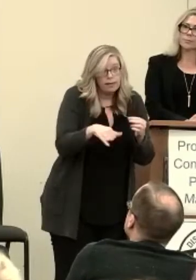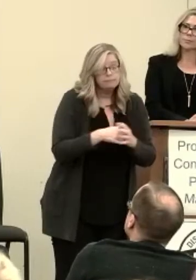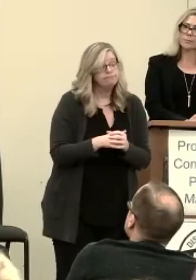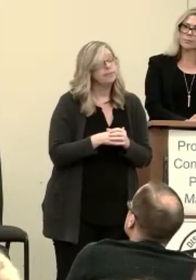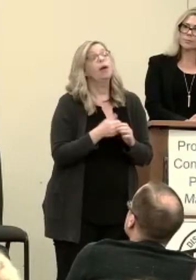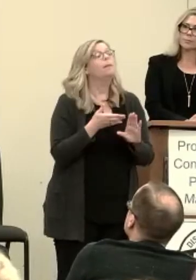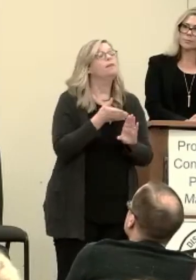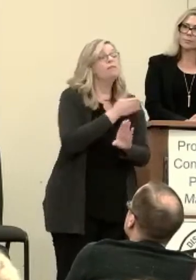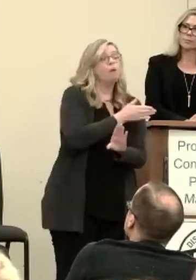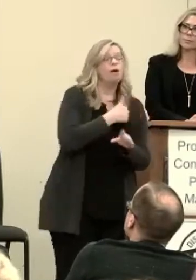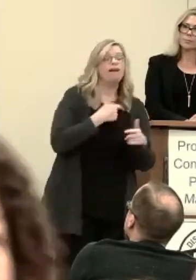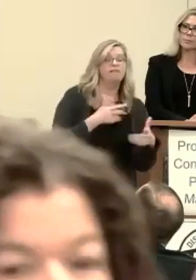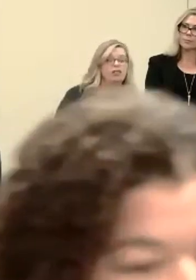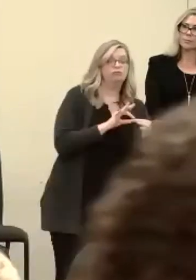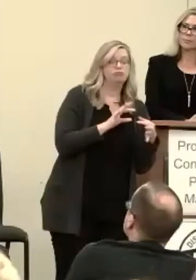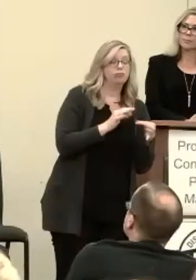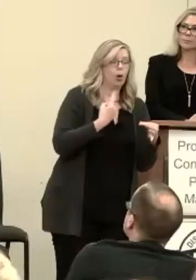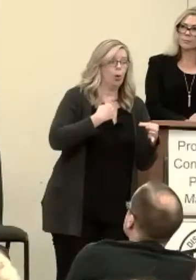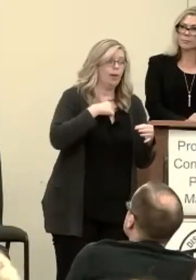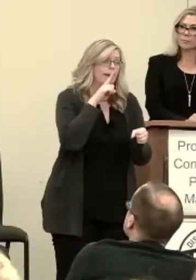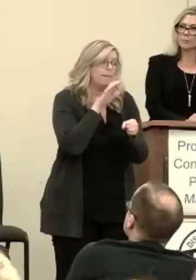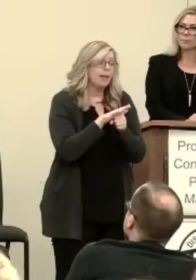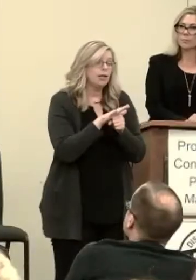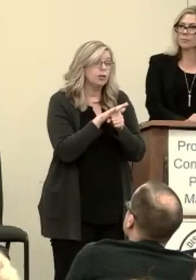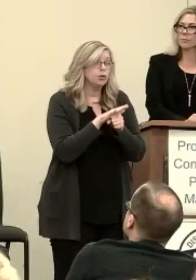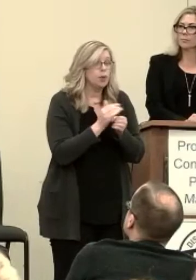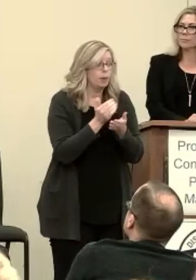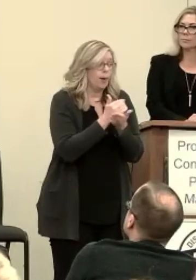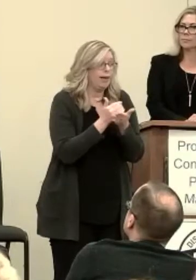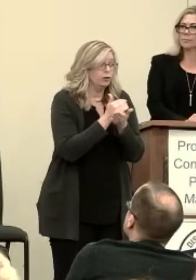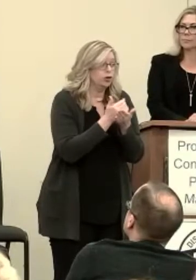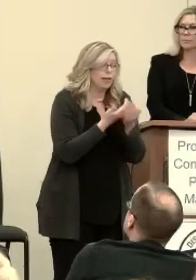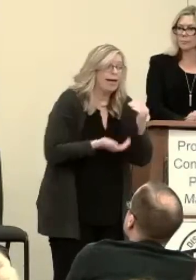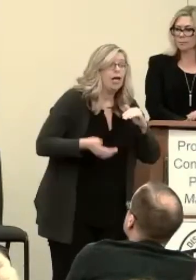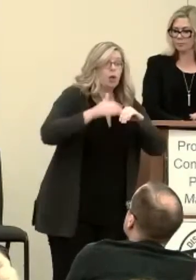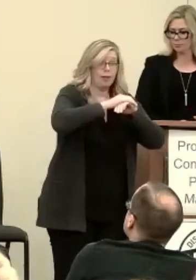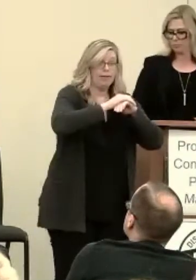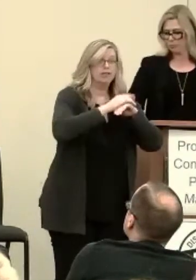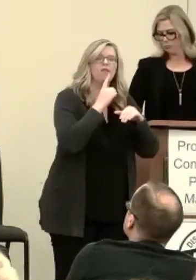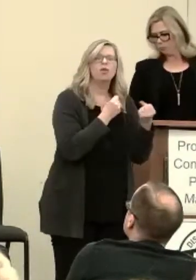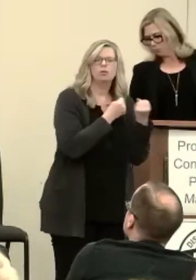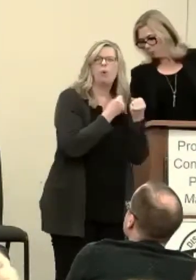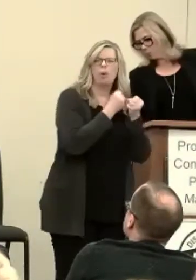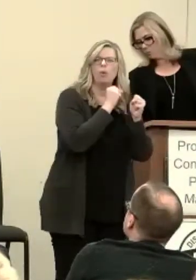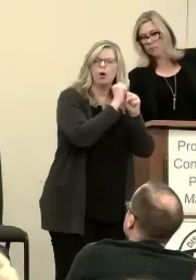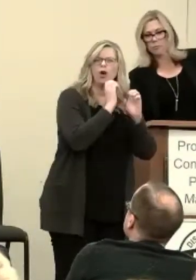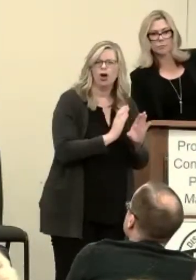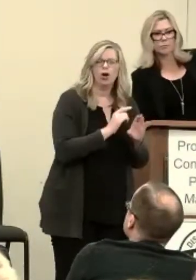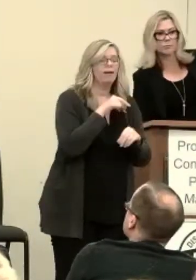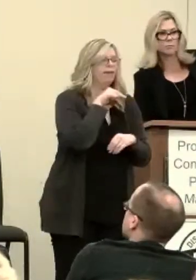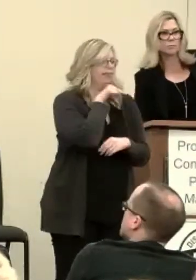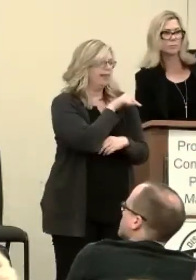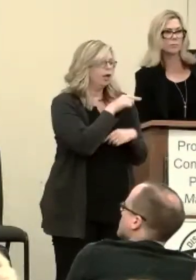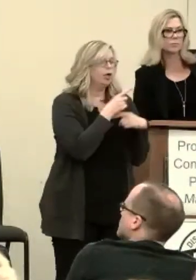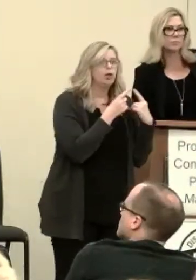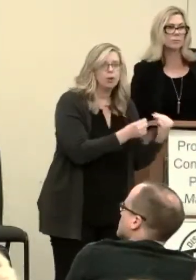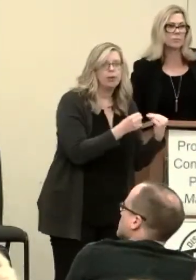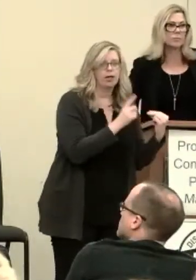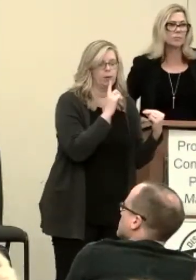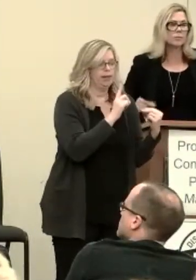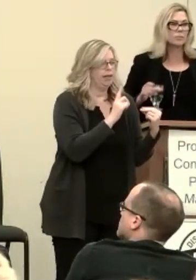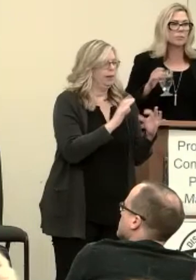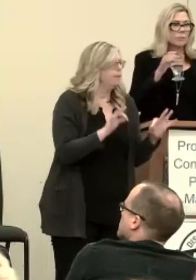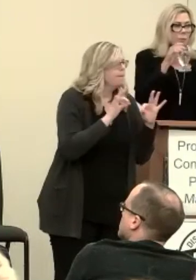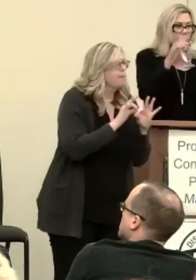earlier, we are committed to increasing the wages for disability support workers that are on the front lines doing such important,